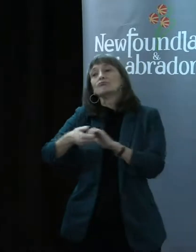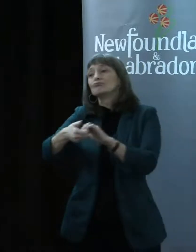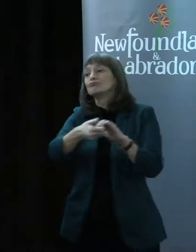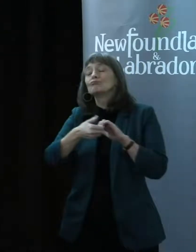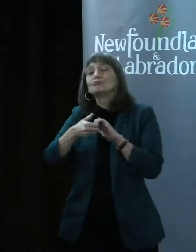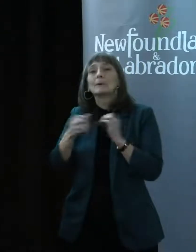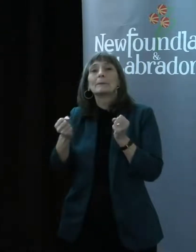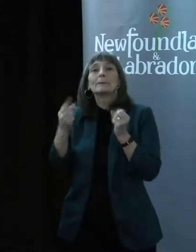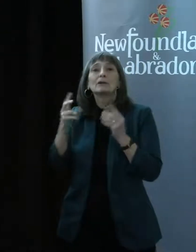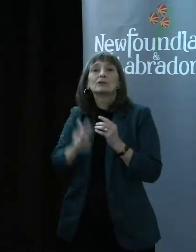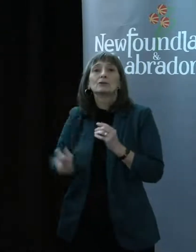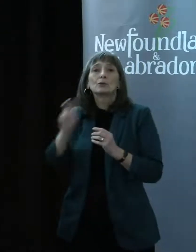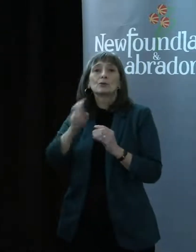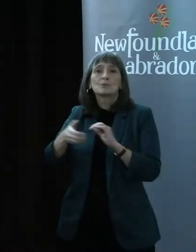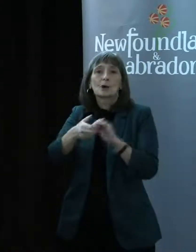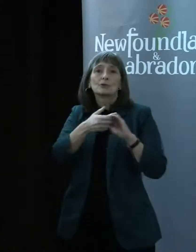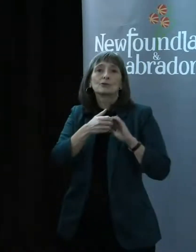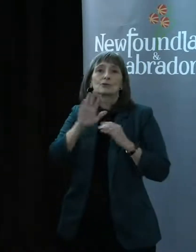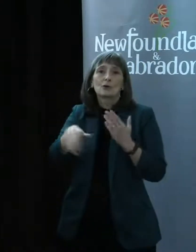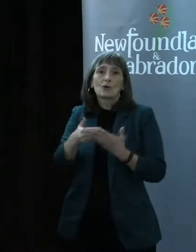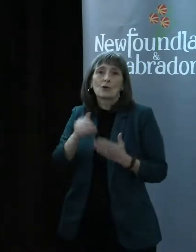of our tourism partners throughout the province.